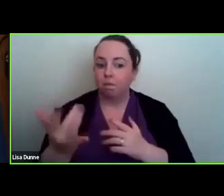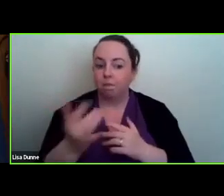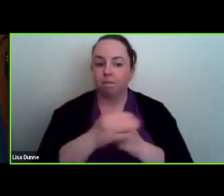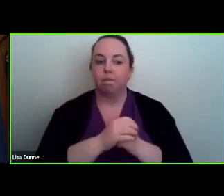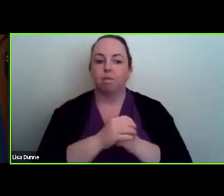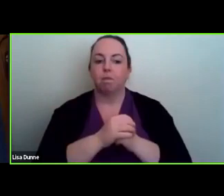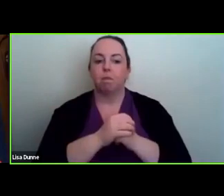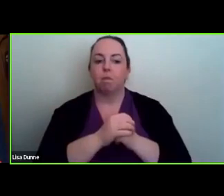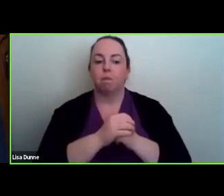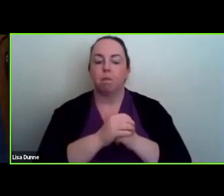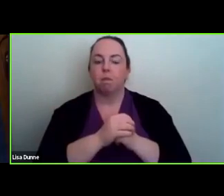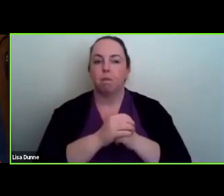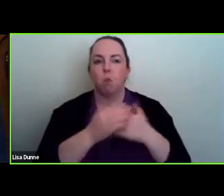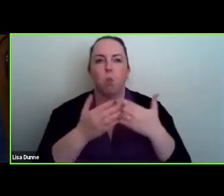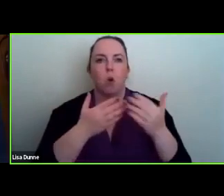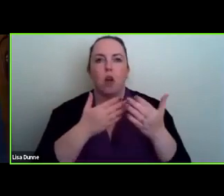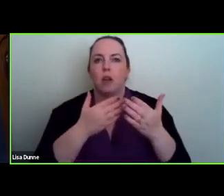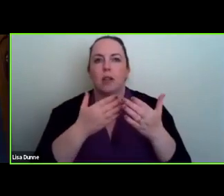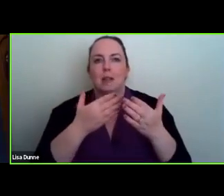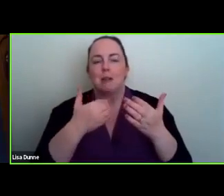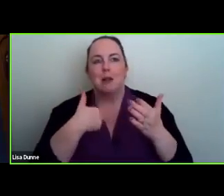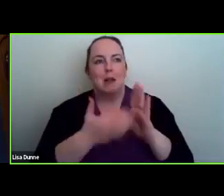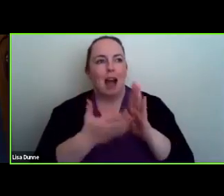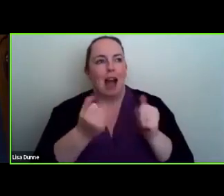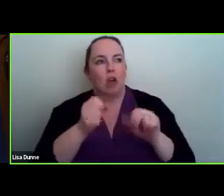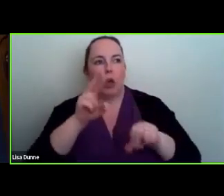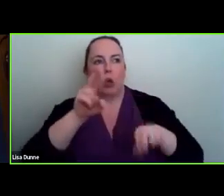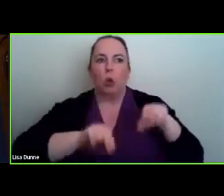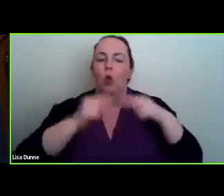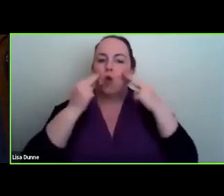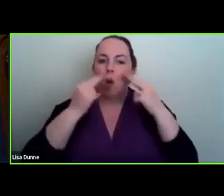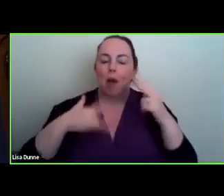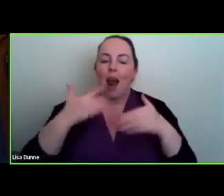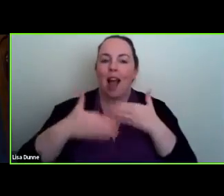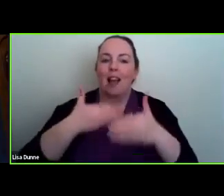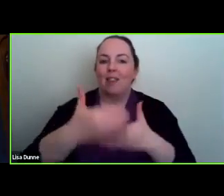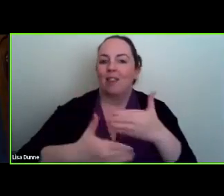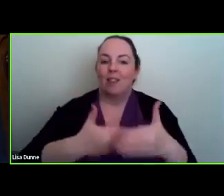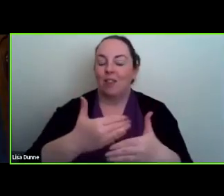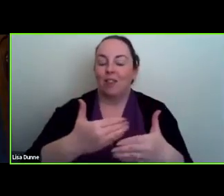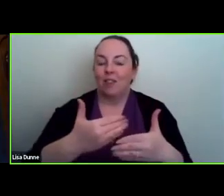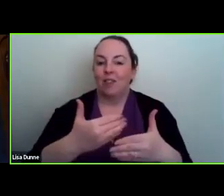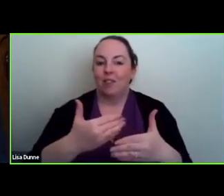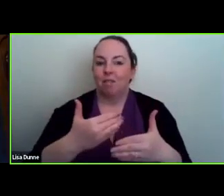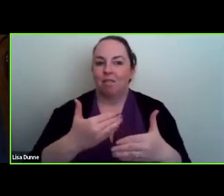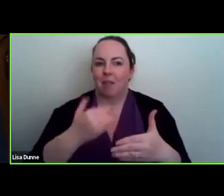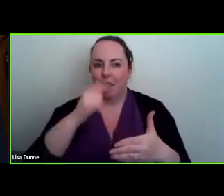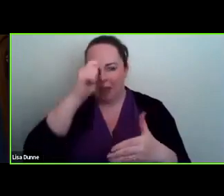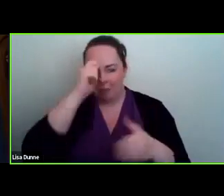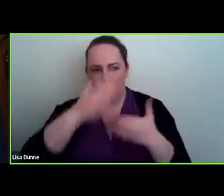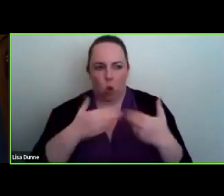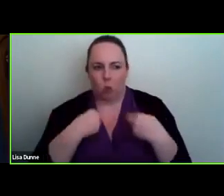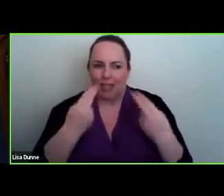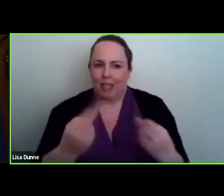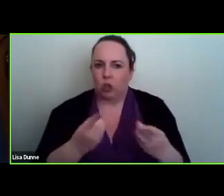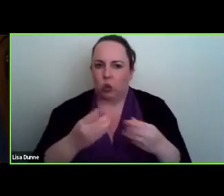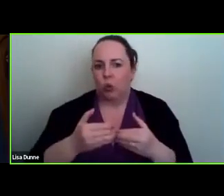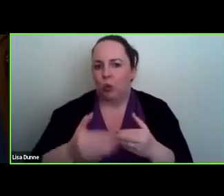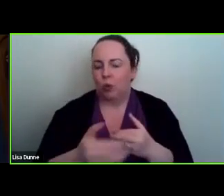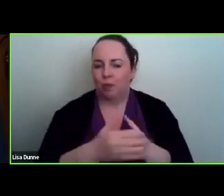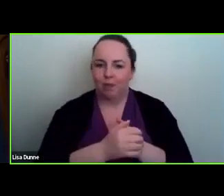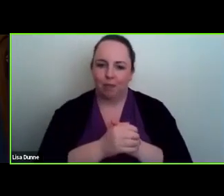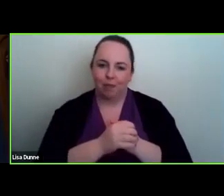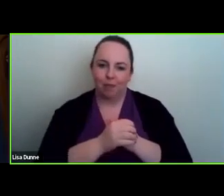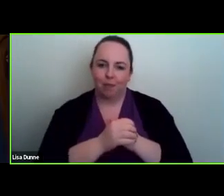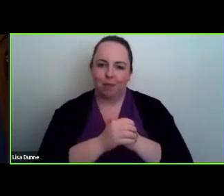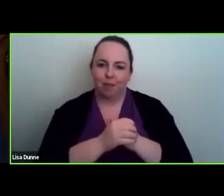new normal, or whatever lexicon you might be able to define within this moment, what is required? It's about centering